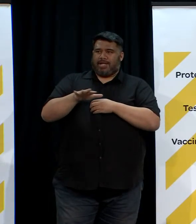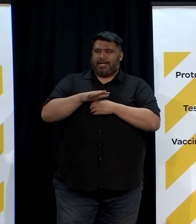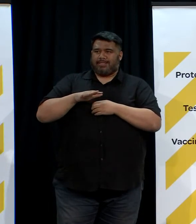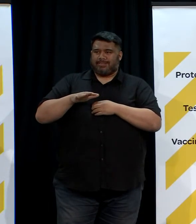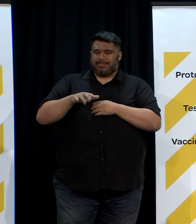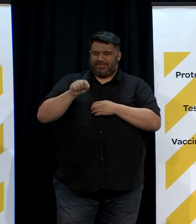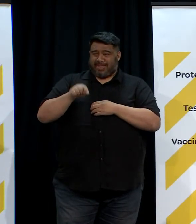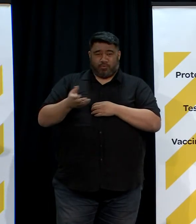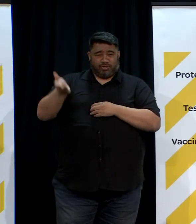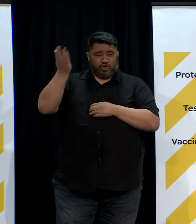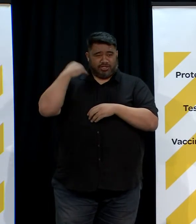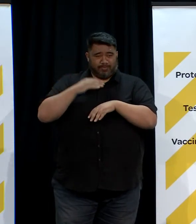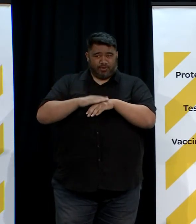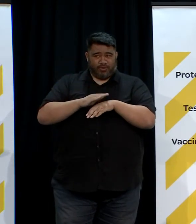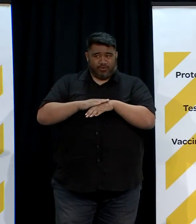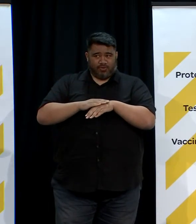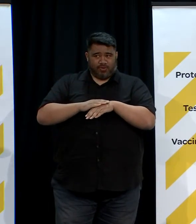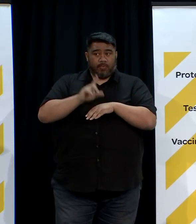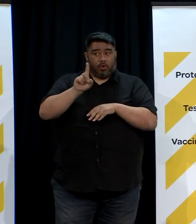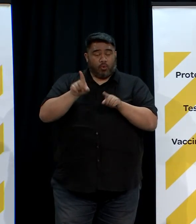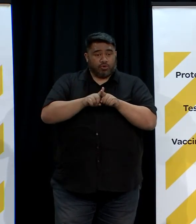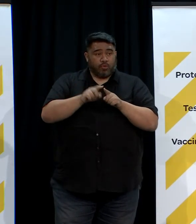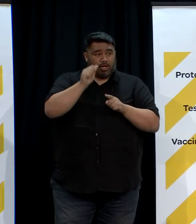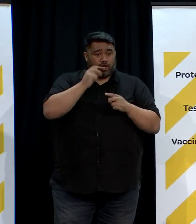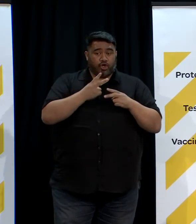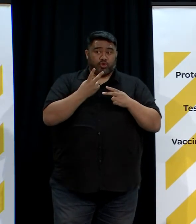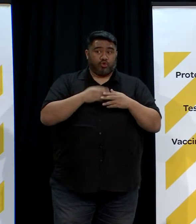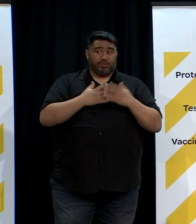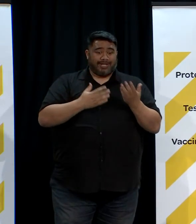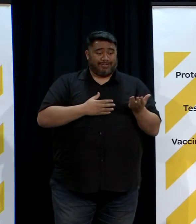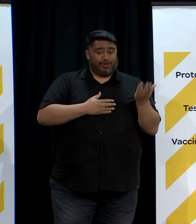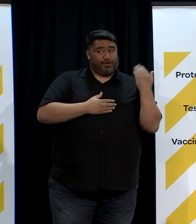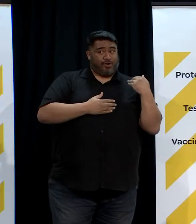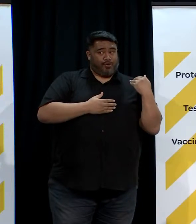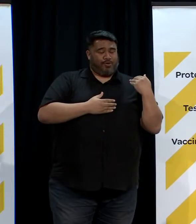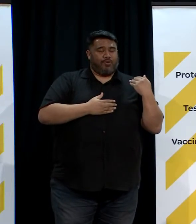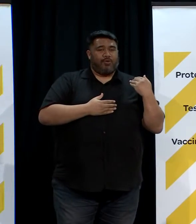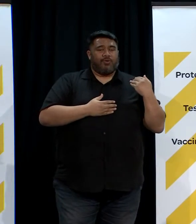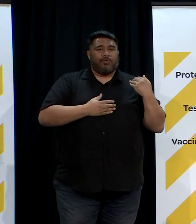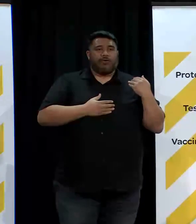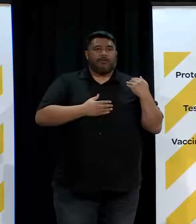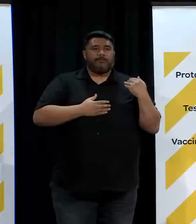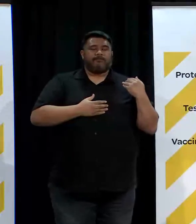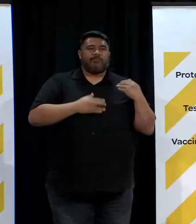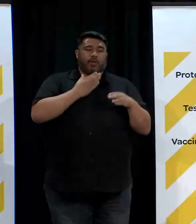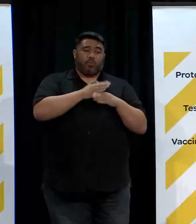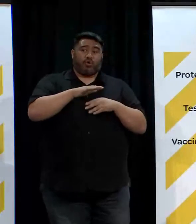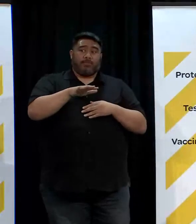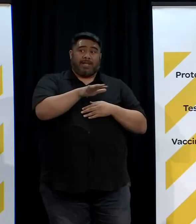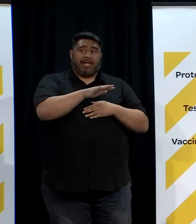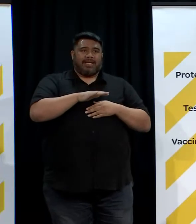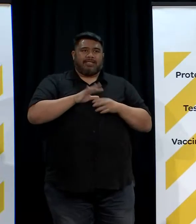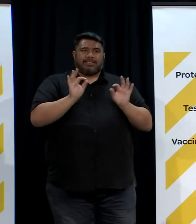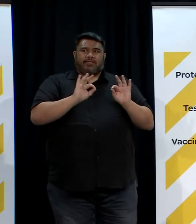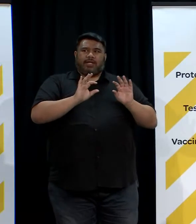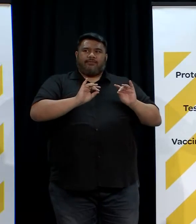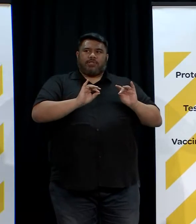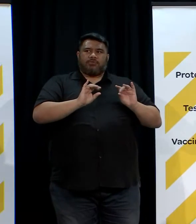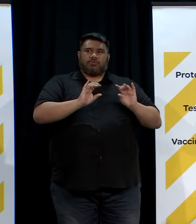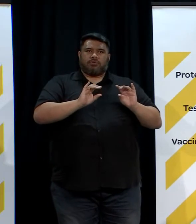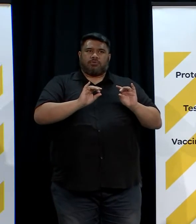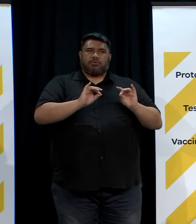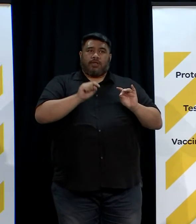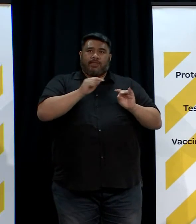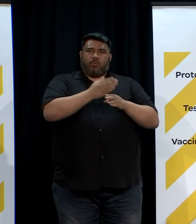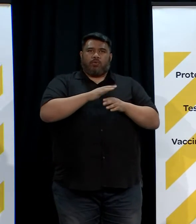But I also I know that 2 days ago there hadn't been an infection in the workplace, from an essential worker workplace,